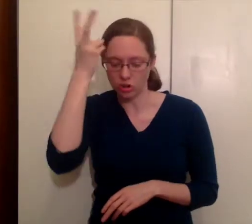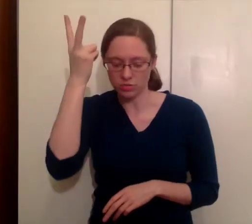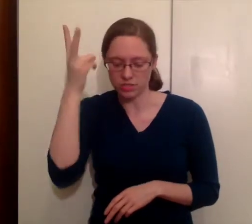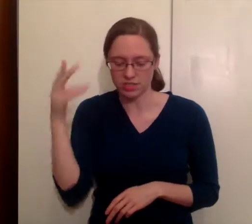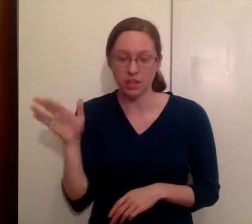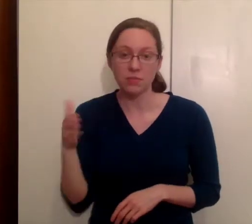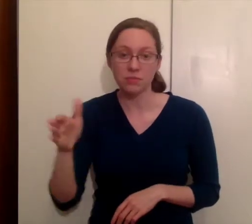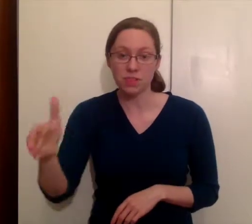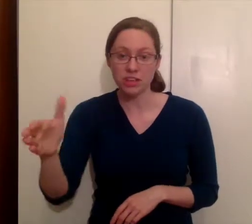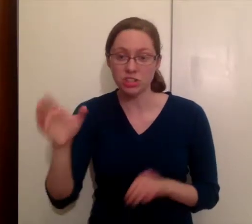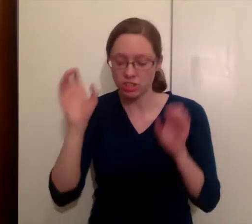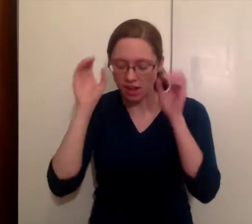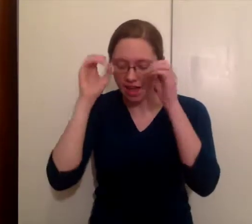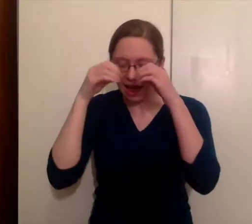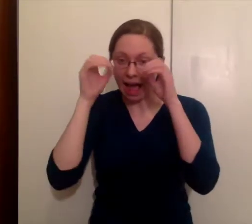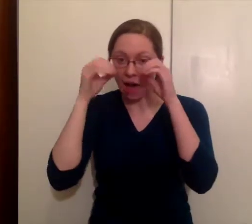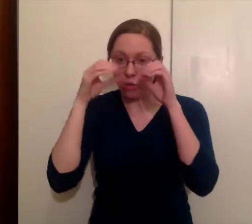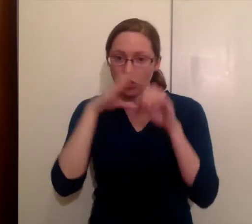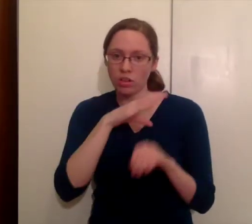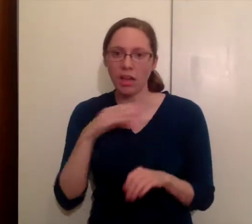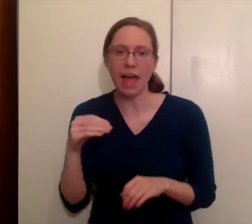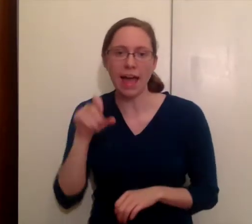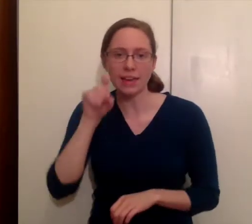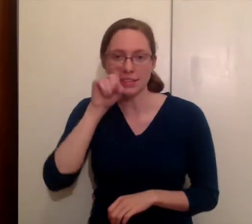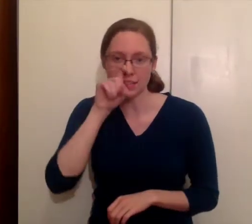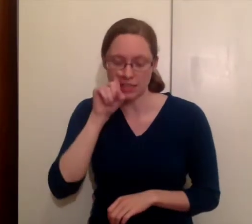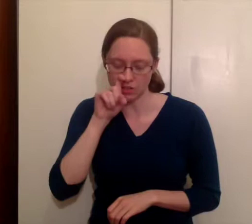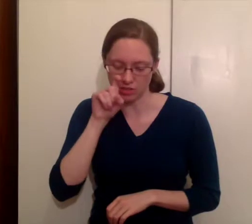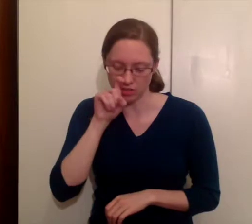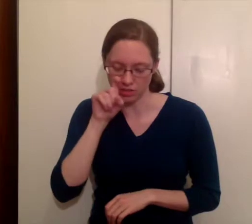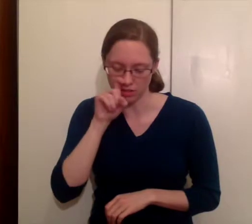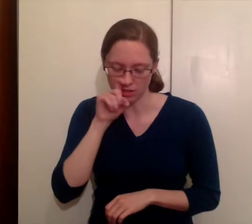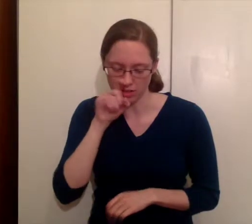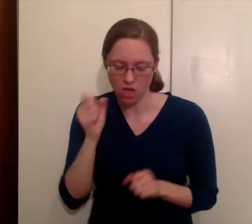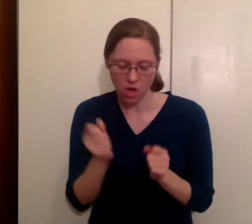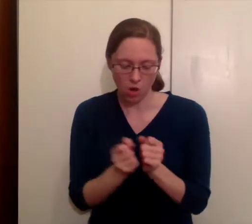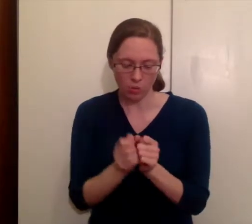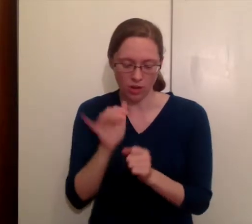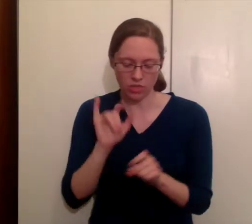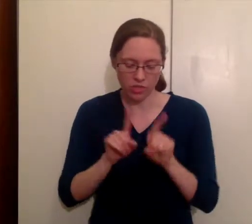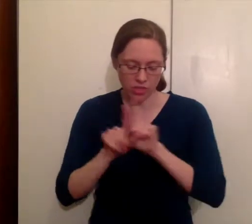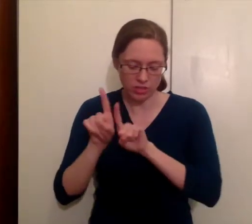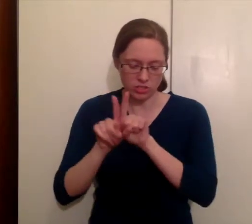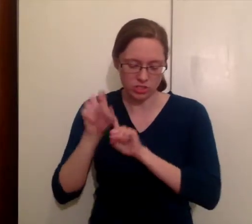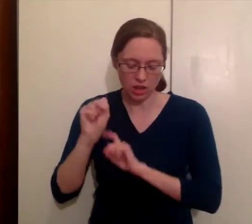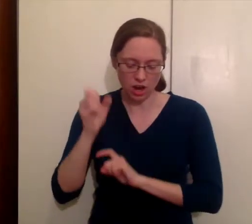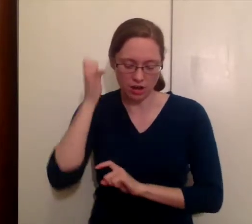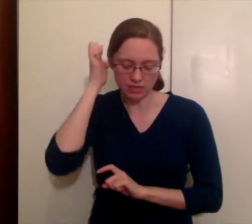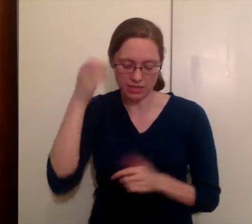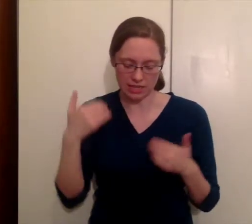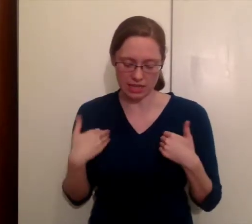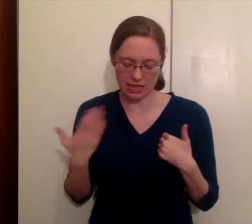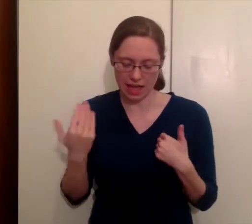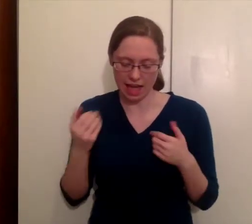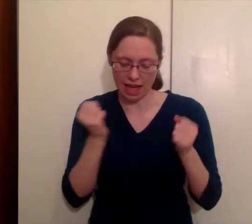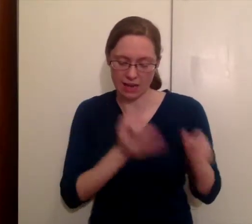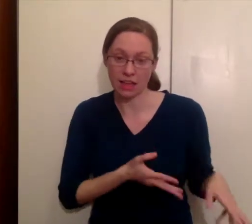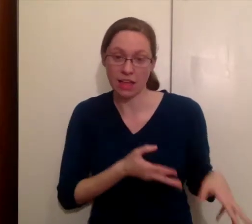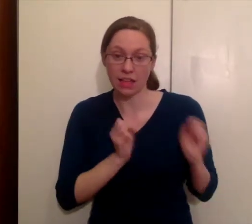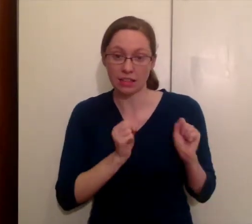goat, fish, owl, and eagle. With the stars he had